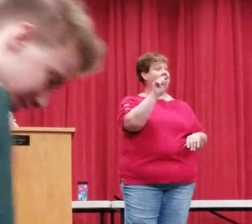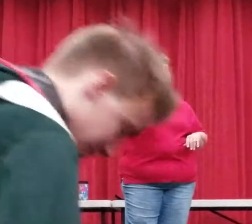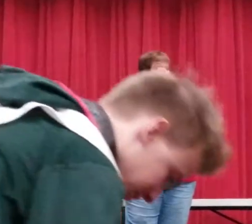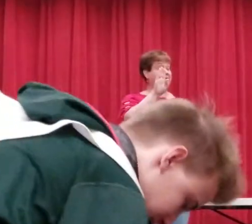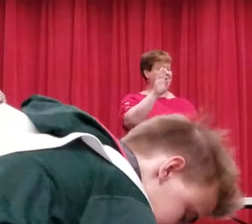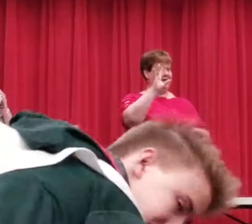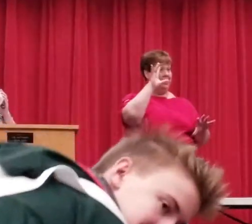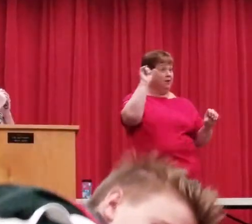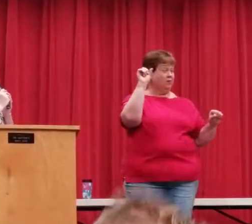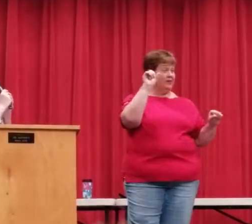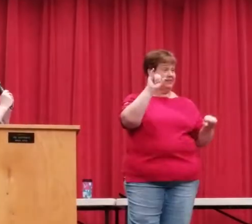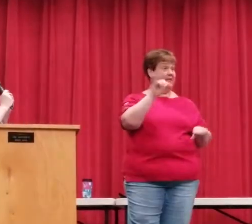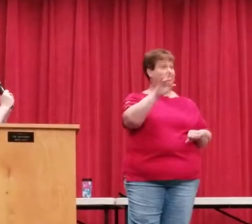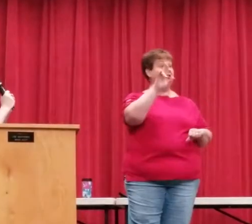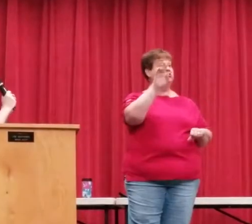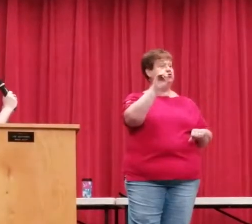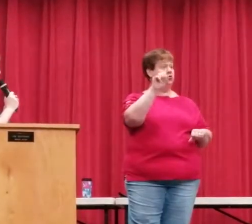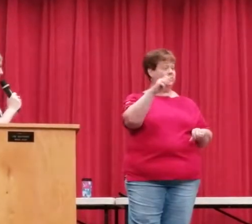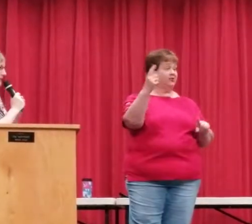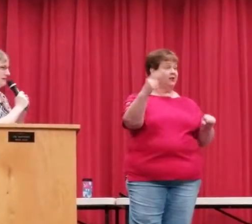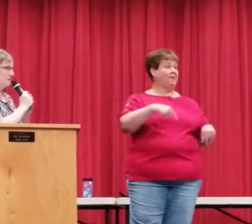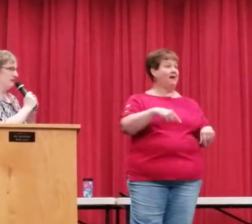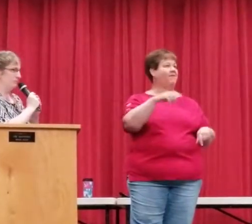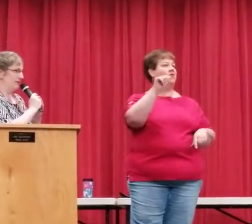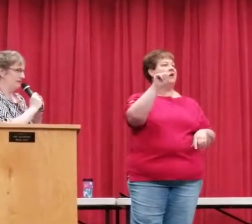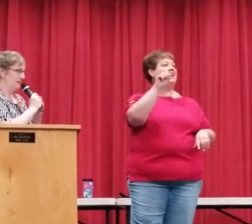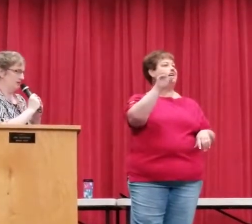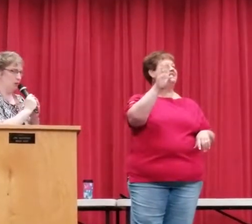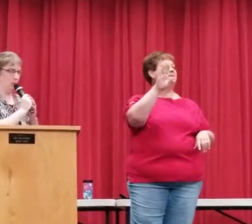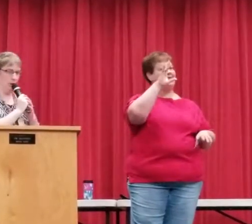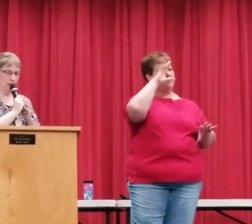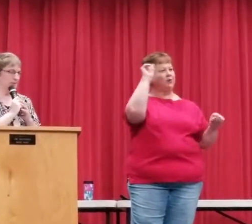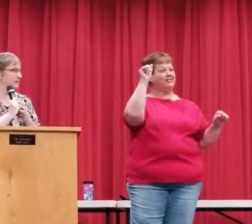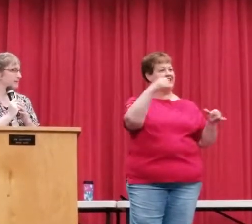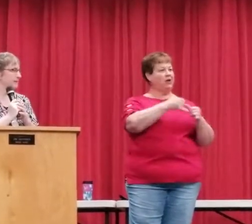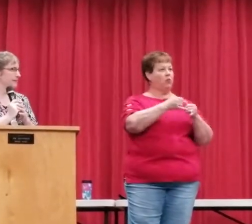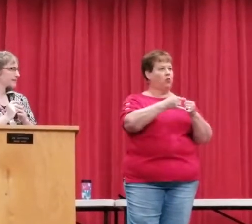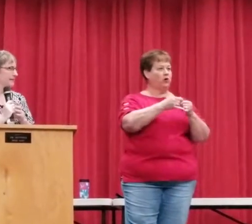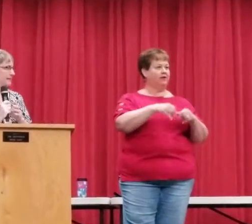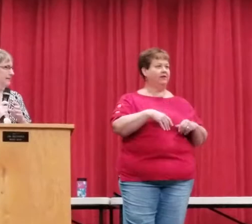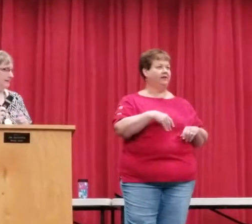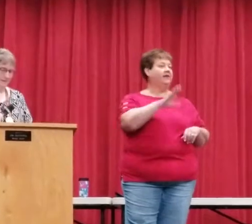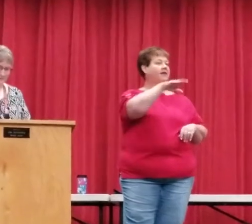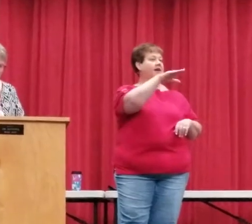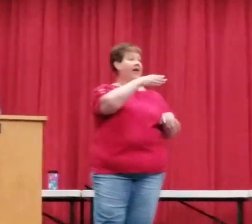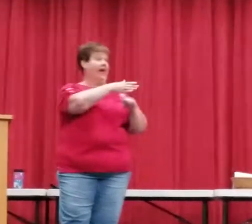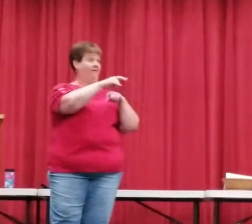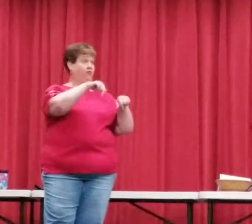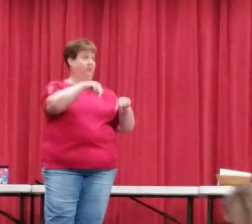President Joel Short to come back up to present the ASB President Award.